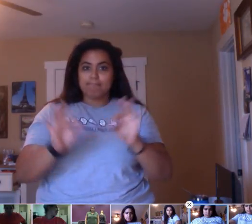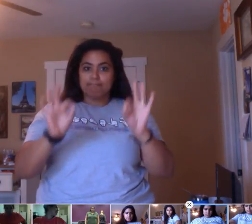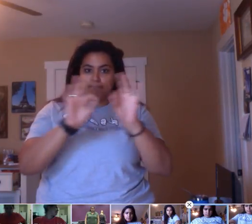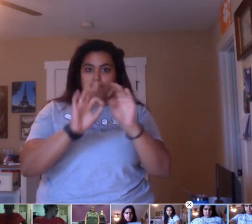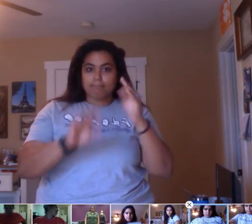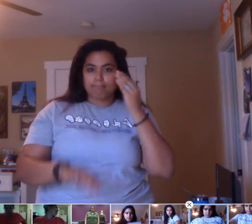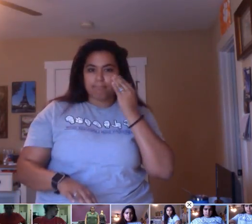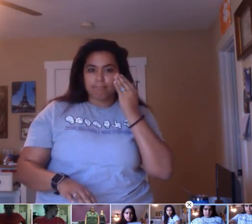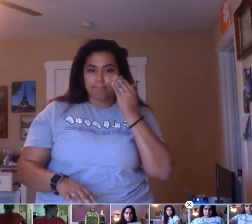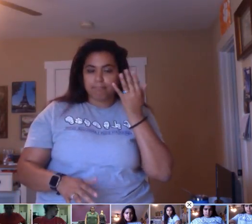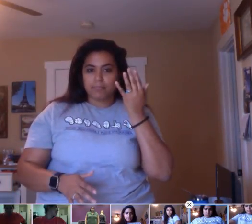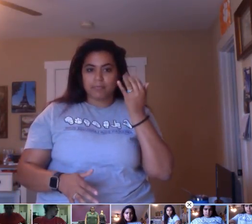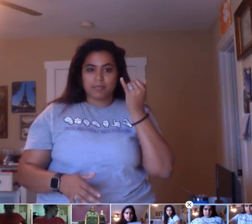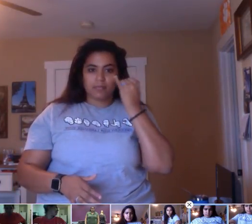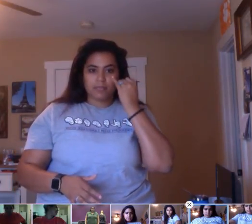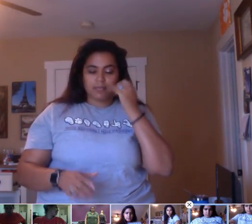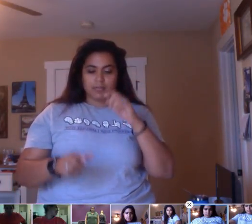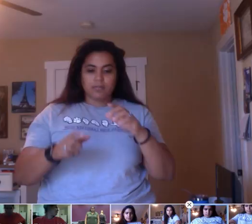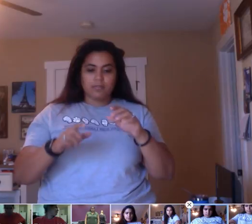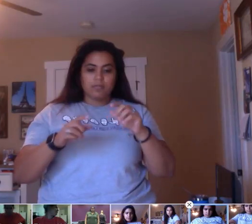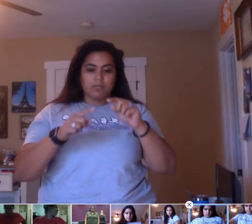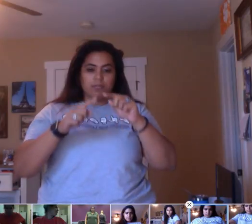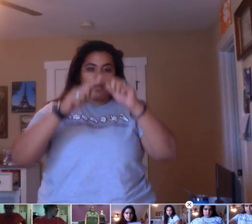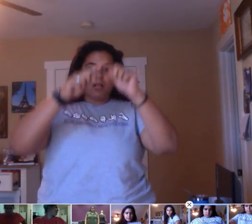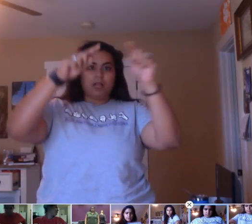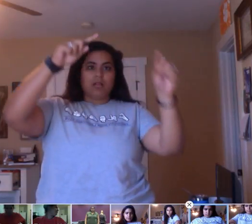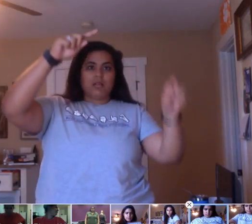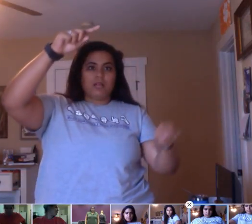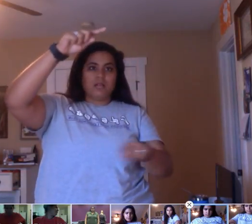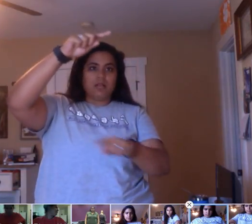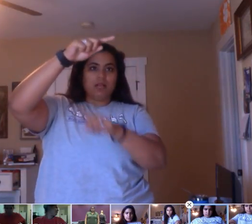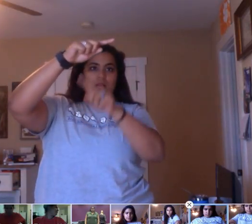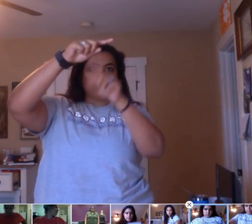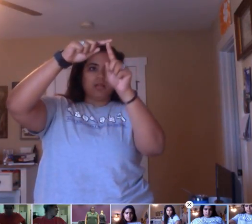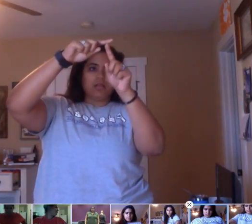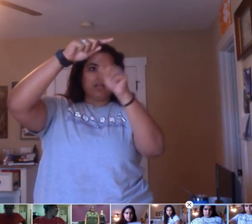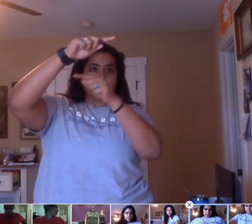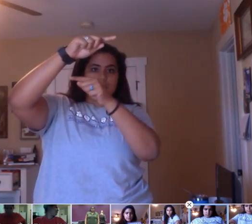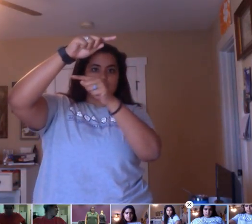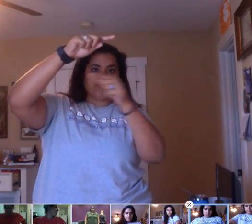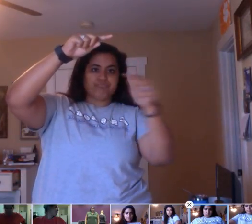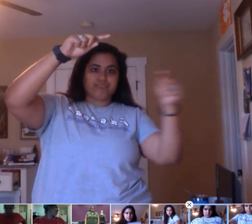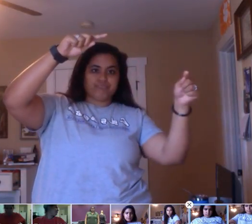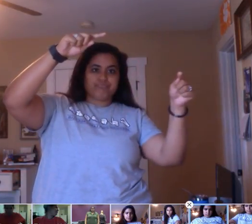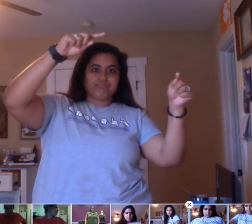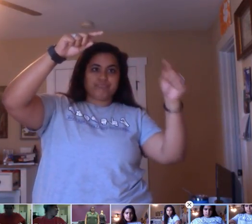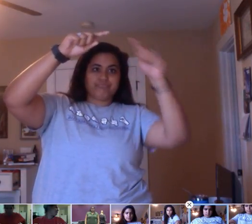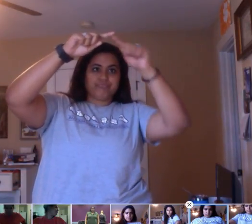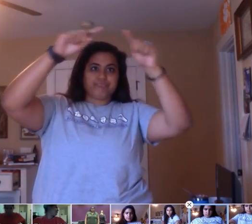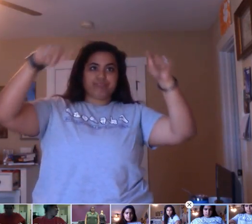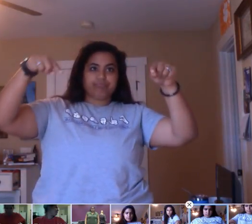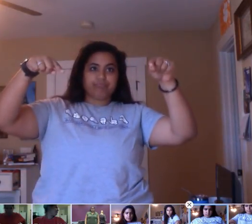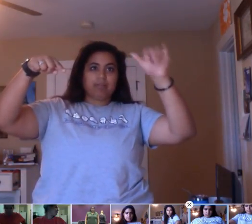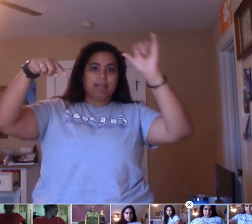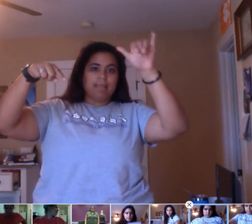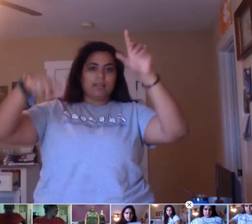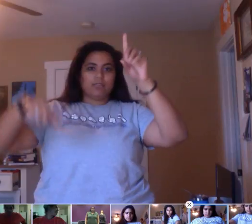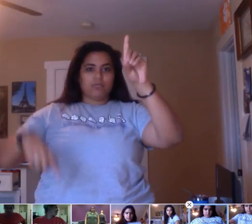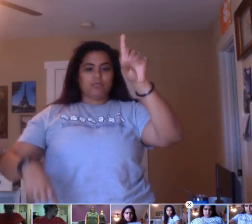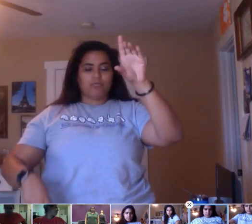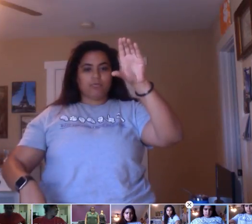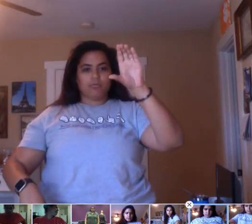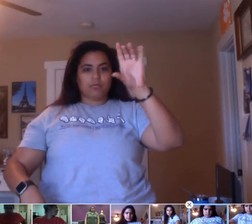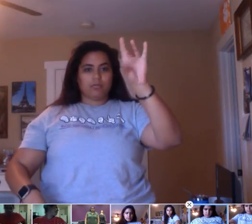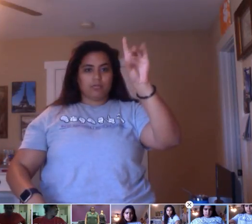in it, always. It's important to know. If the circle is cut directly in